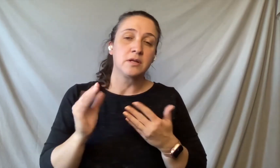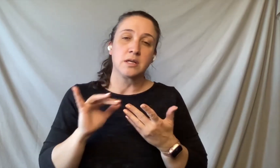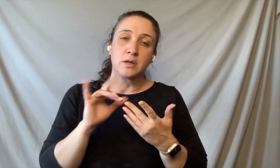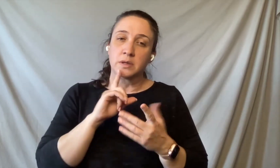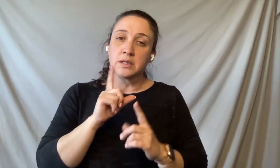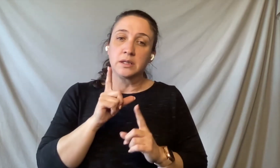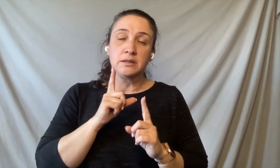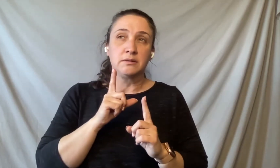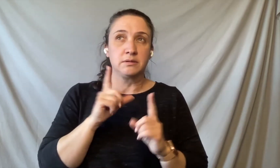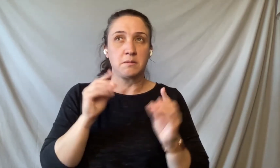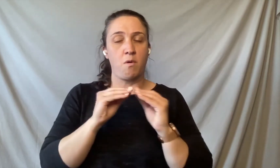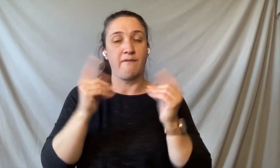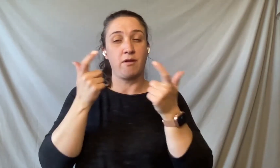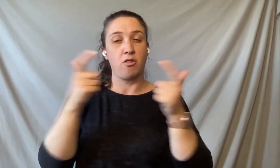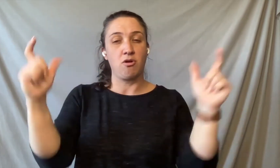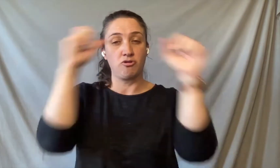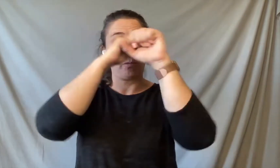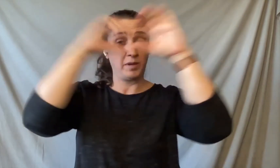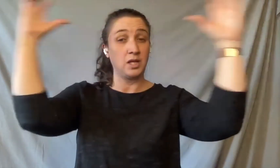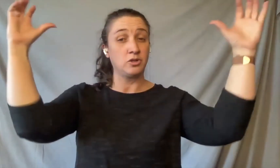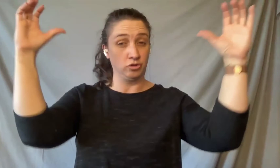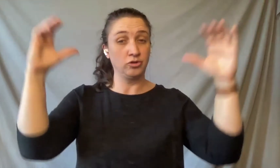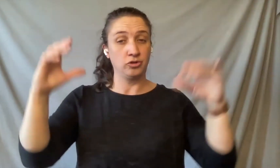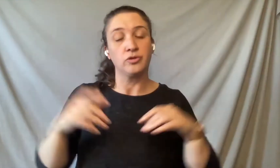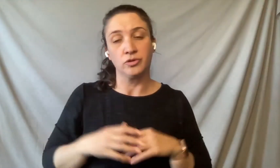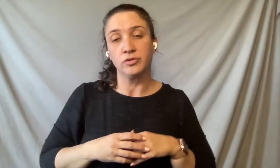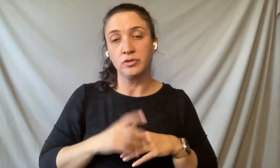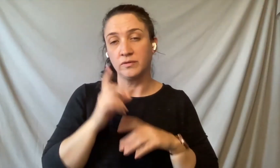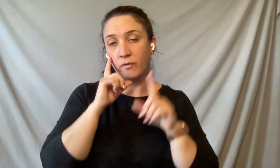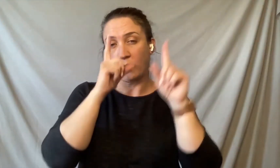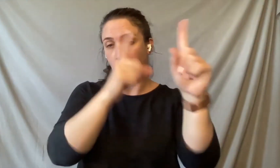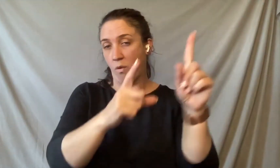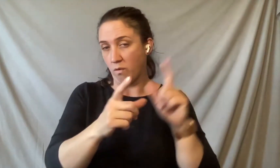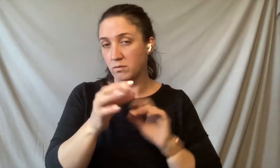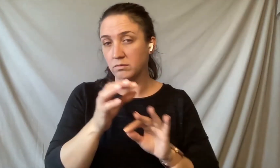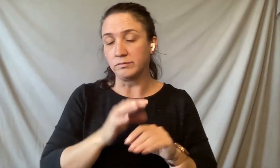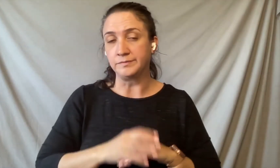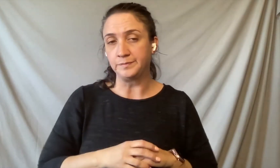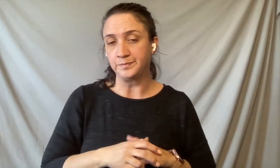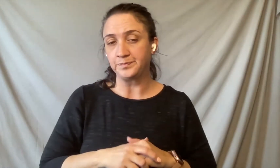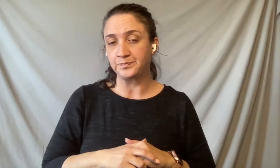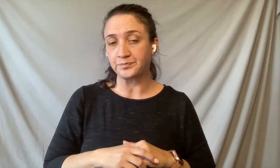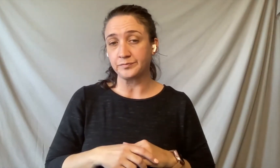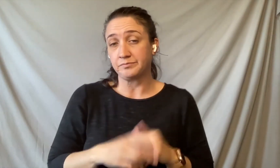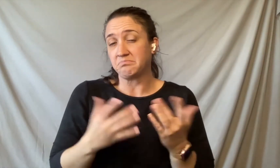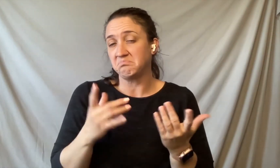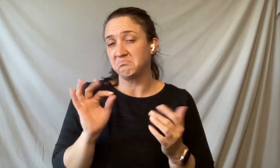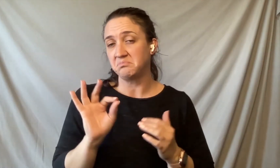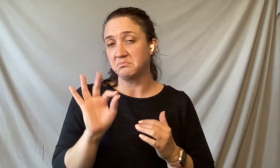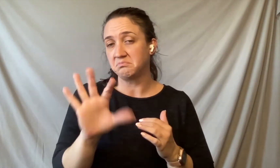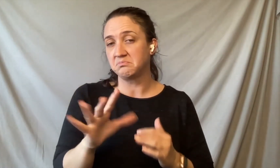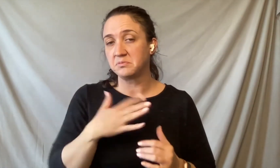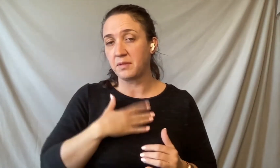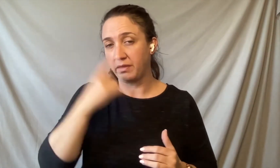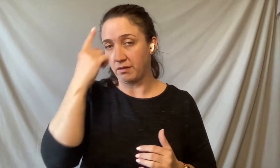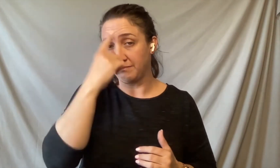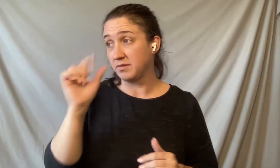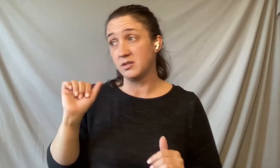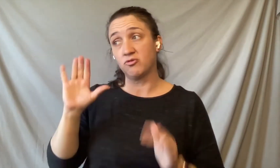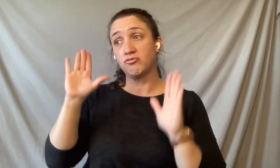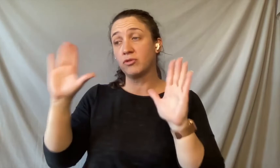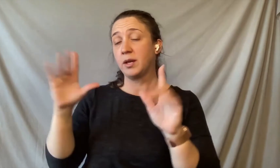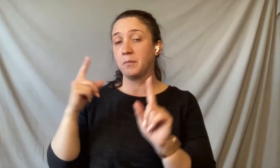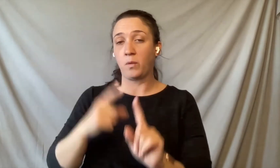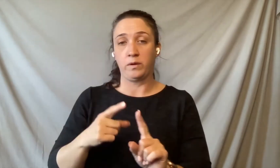larger picture of what we're trying to accomplish if we look at it that way. But that's just a thought. That's a great point.